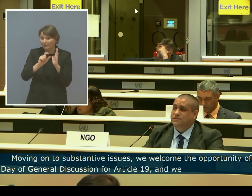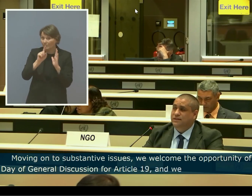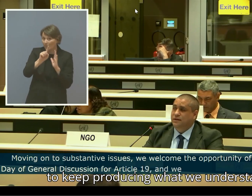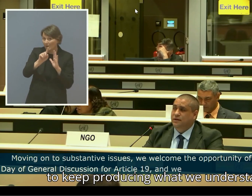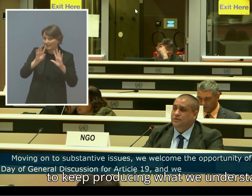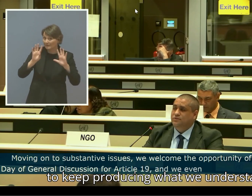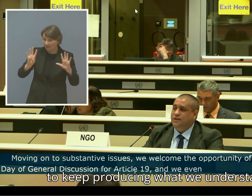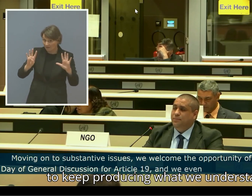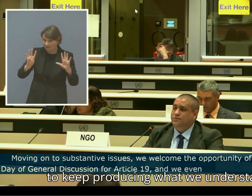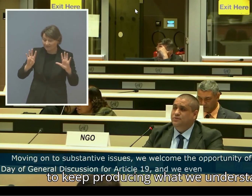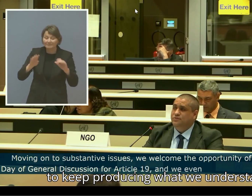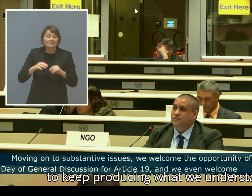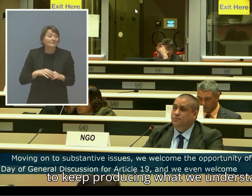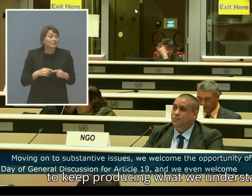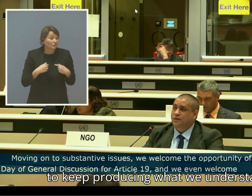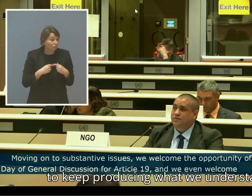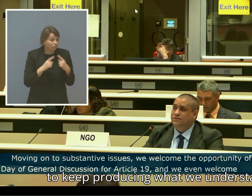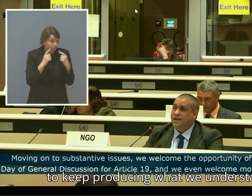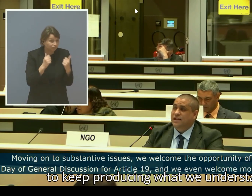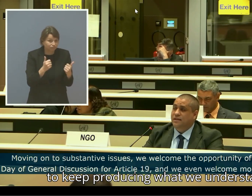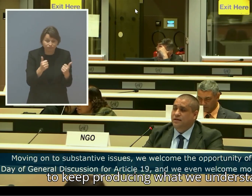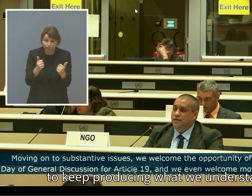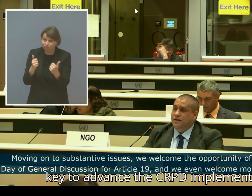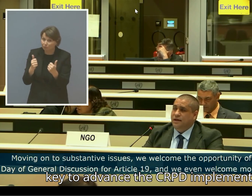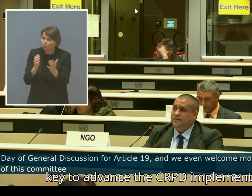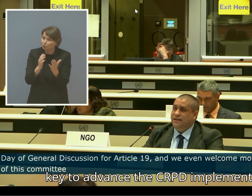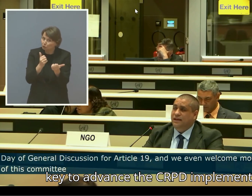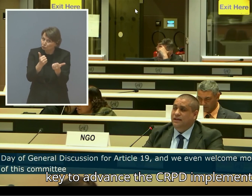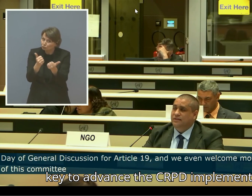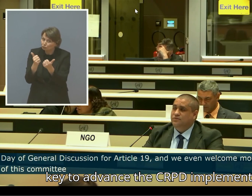committee to keep producing what we understand